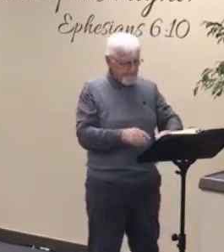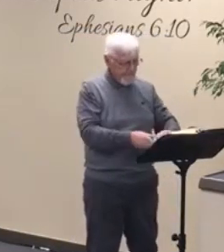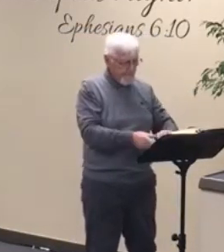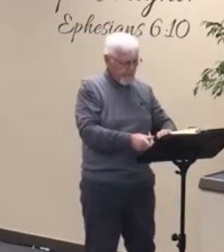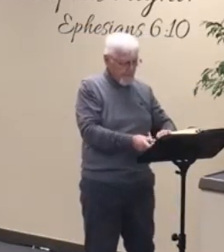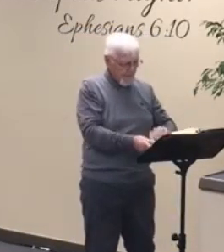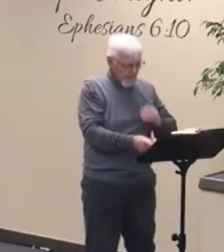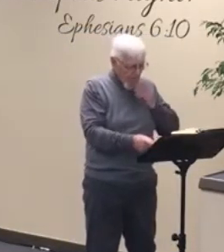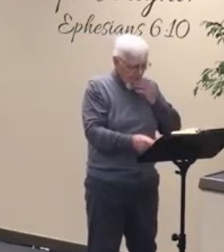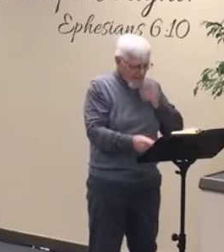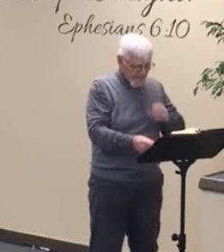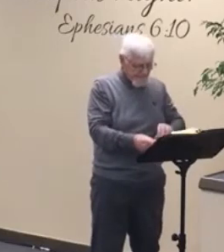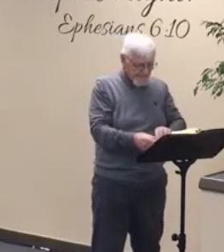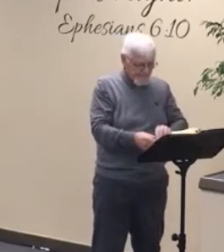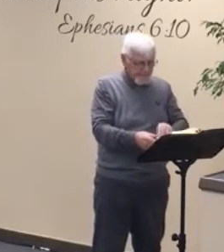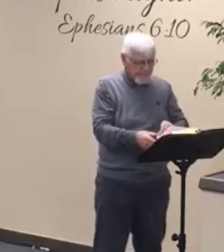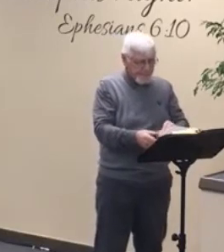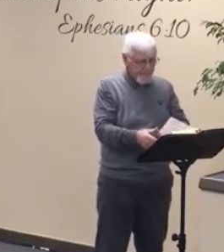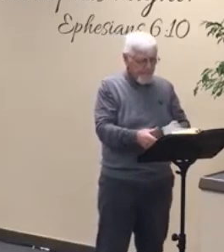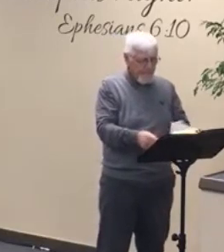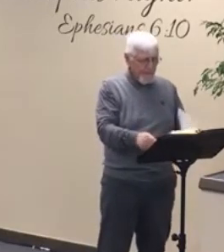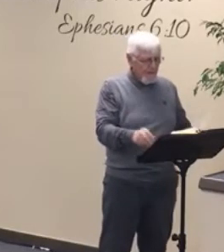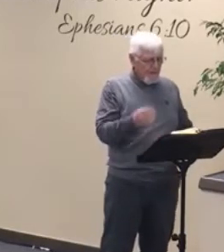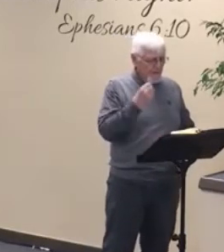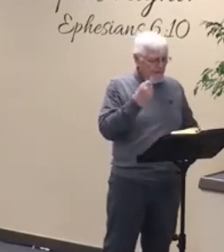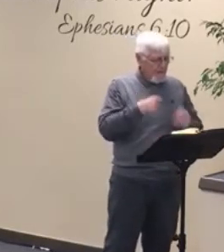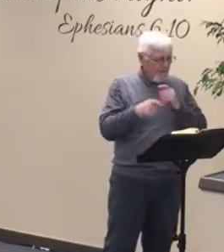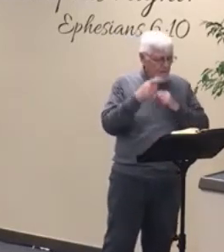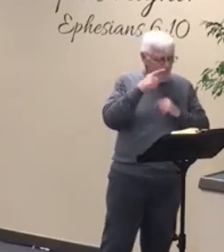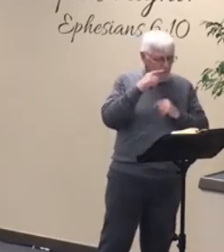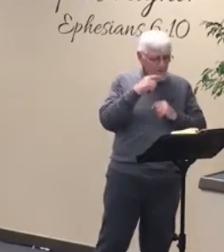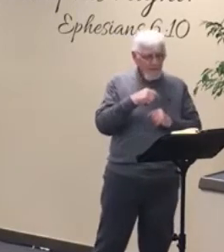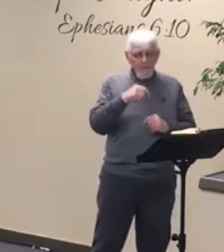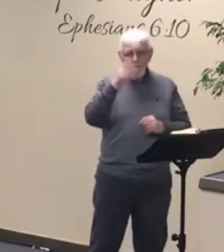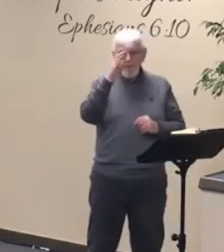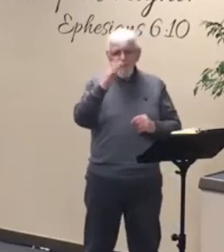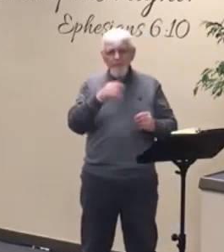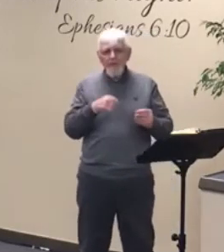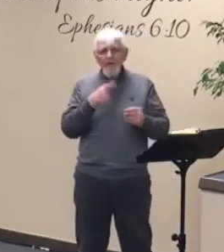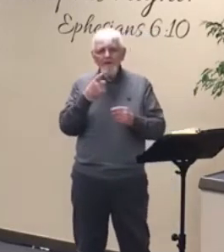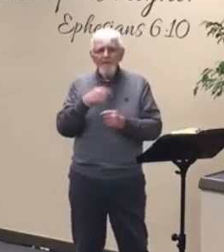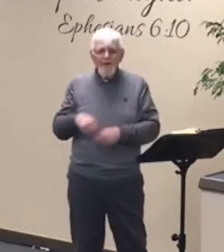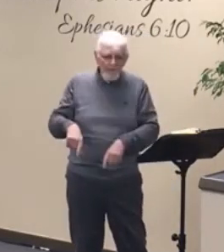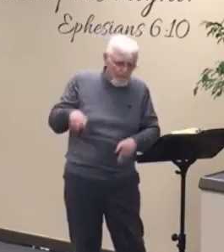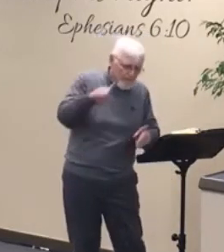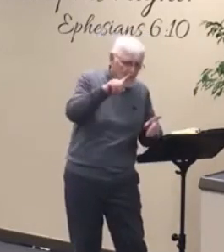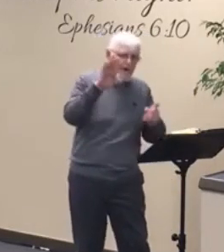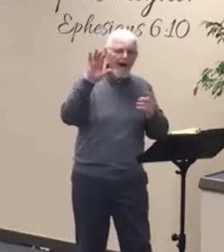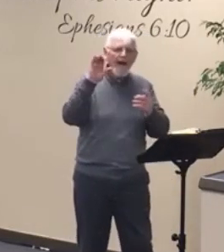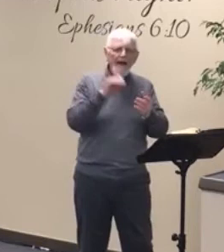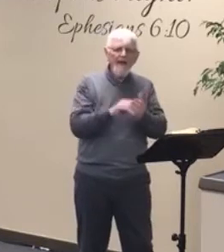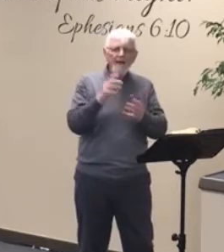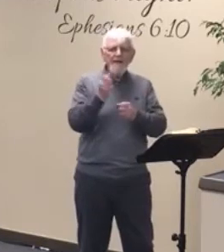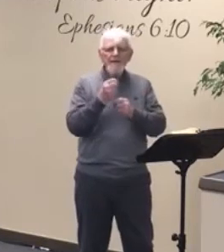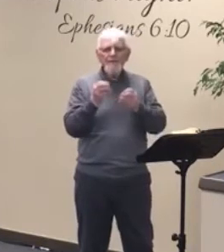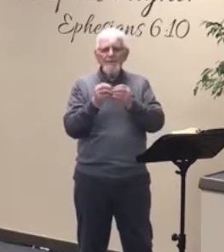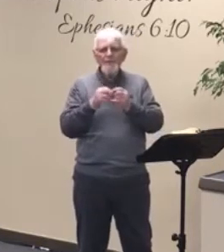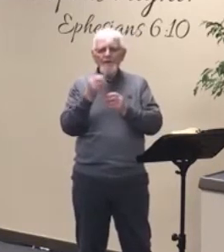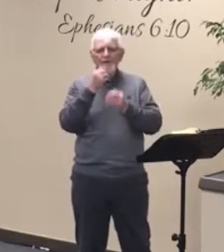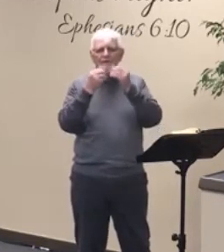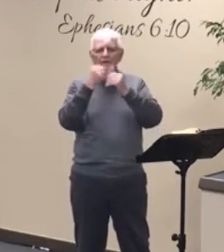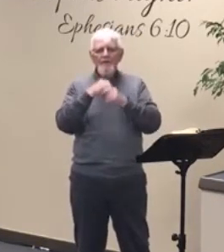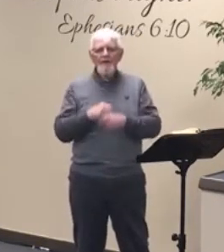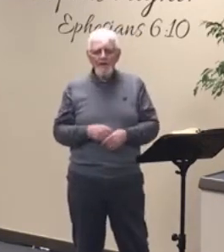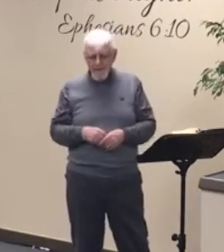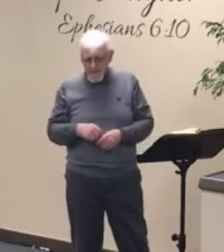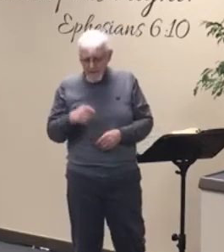when they had eaten up the corn which they had brought out of Egypt, their father said to them, go again, buy us a little food. And Judah spake unto him, saying, the man did solemnly